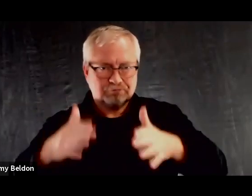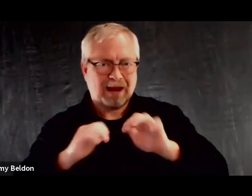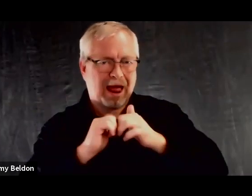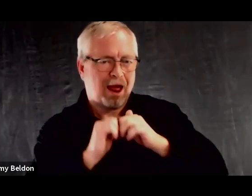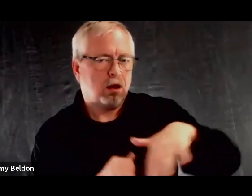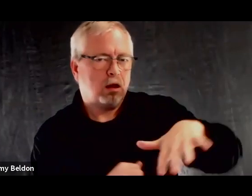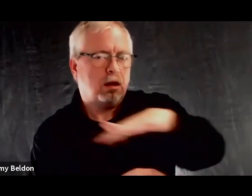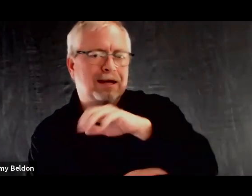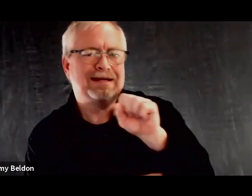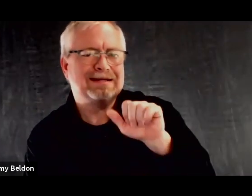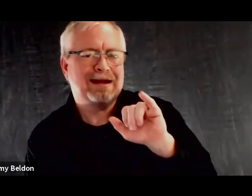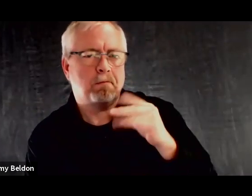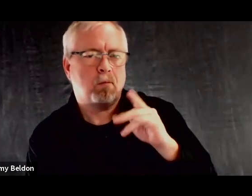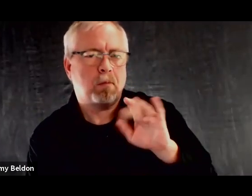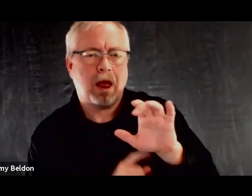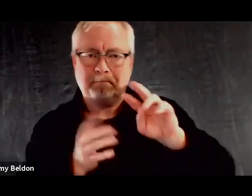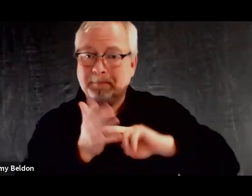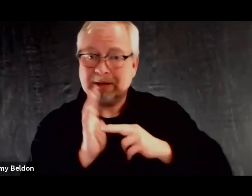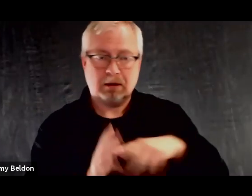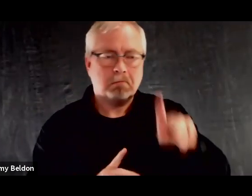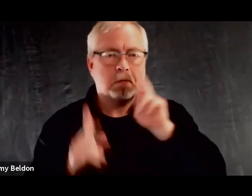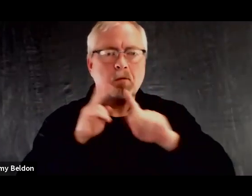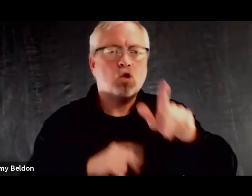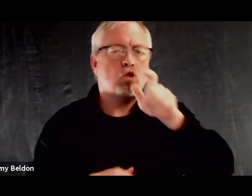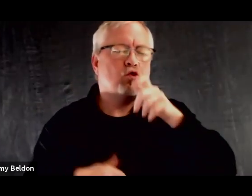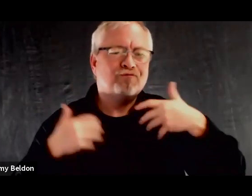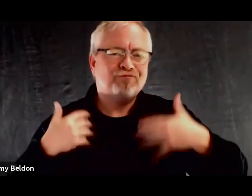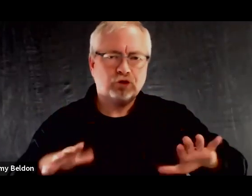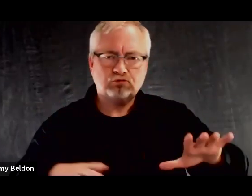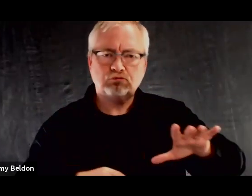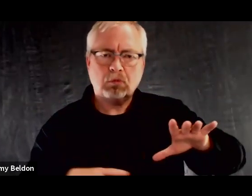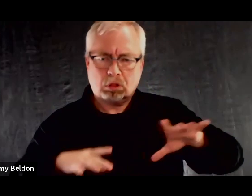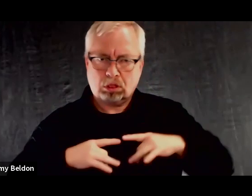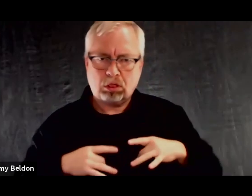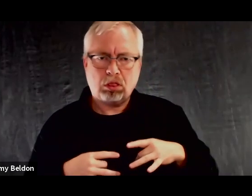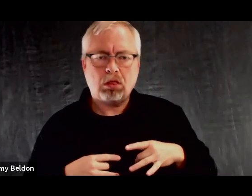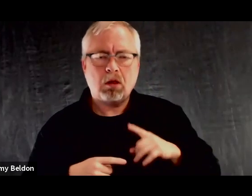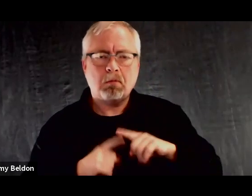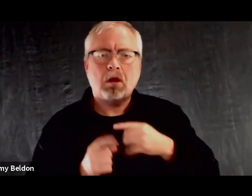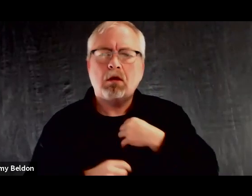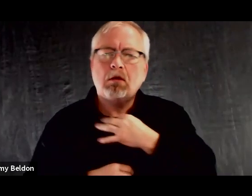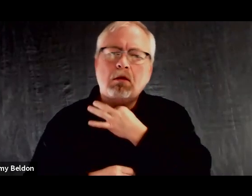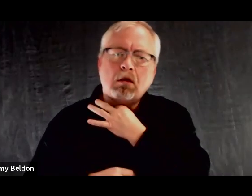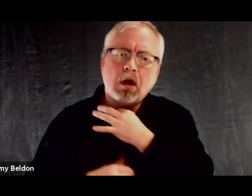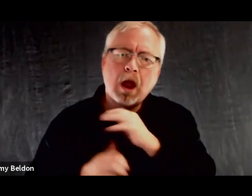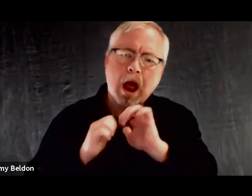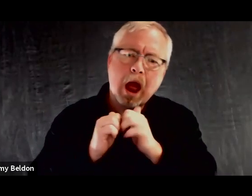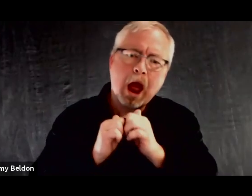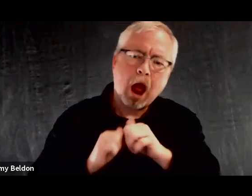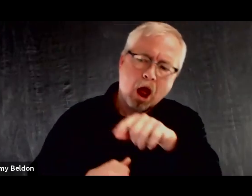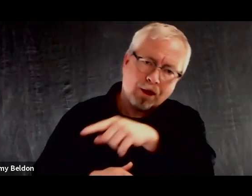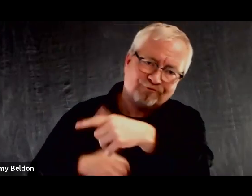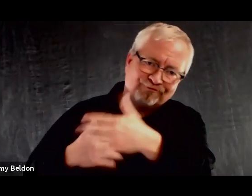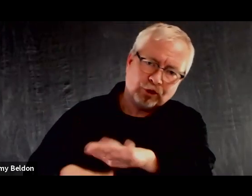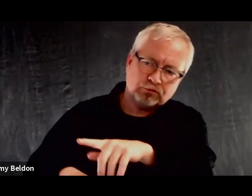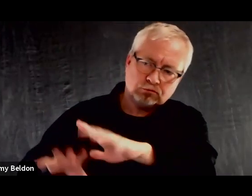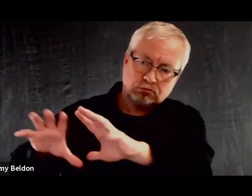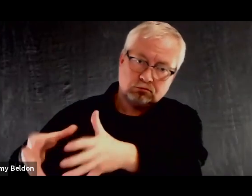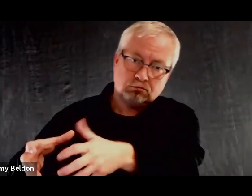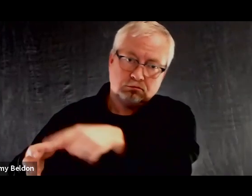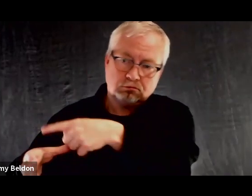issue of asymptomatic transmission. And as I said, we've adapted our practices as that new information has become available.